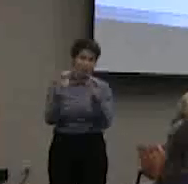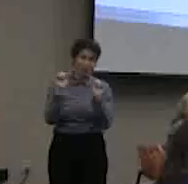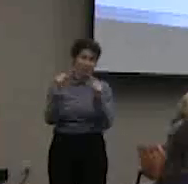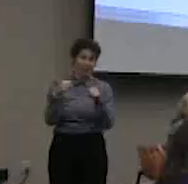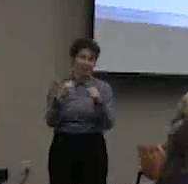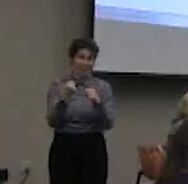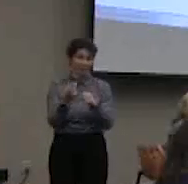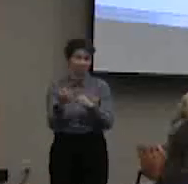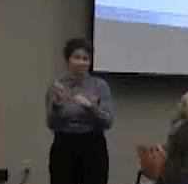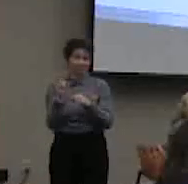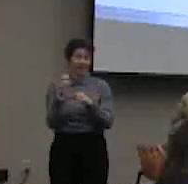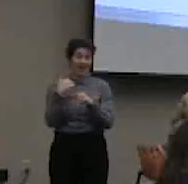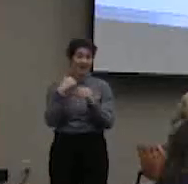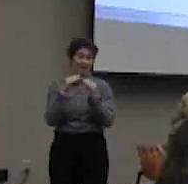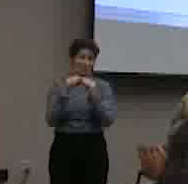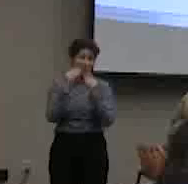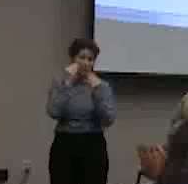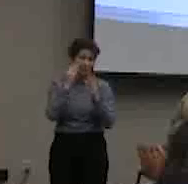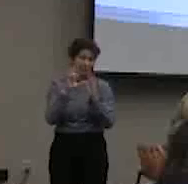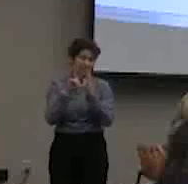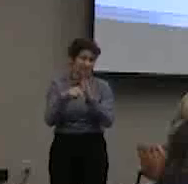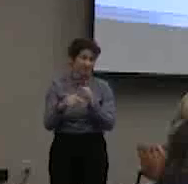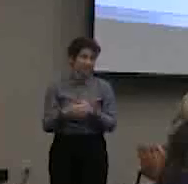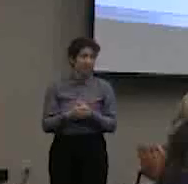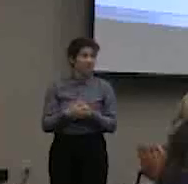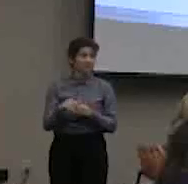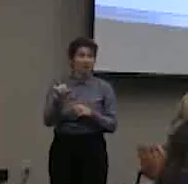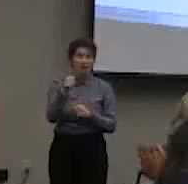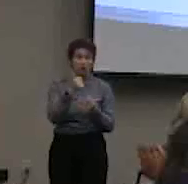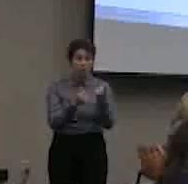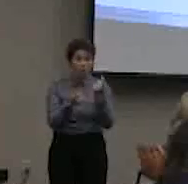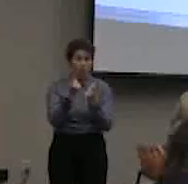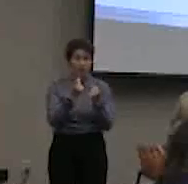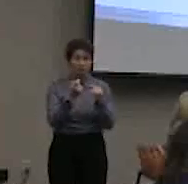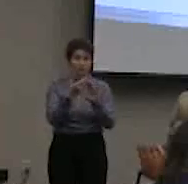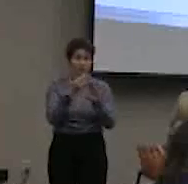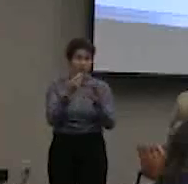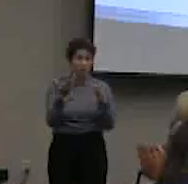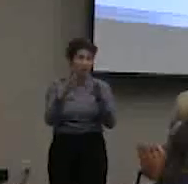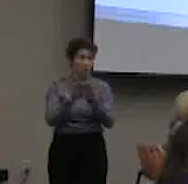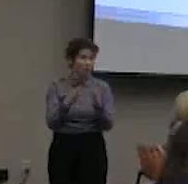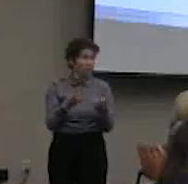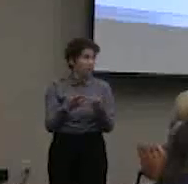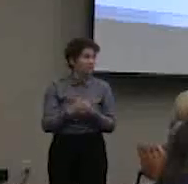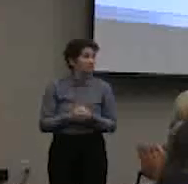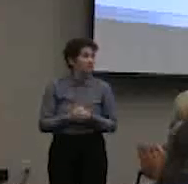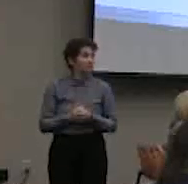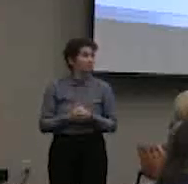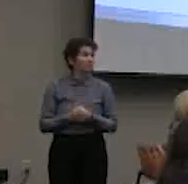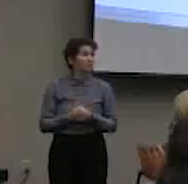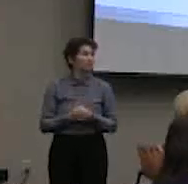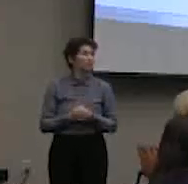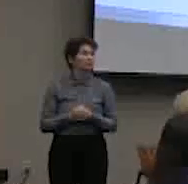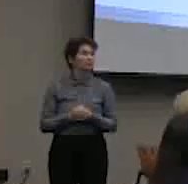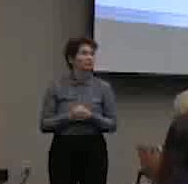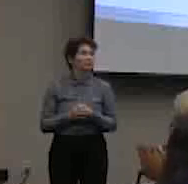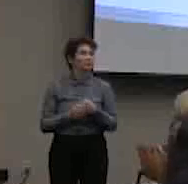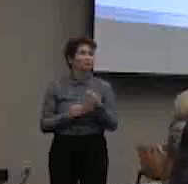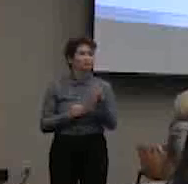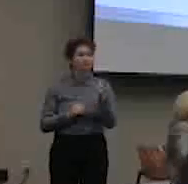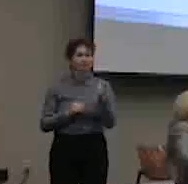additional information. Any other questions before we close? I'd like to just ask a